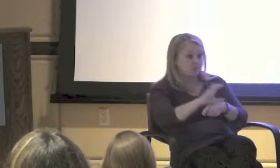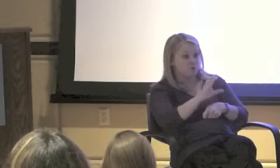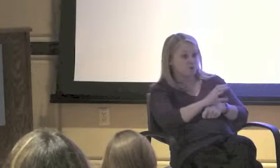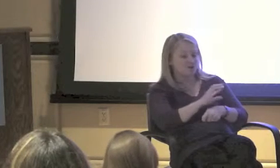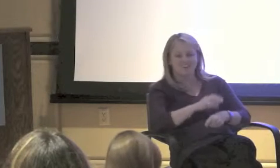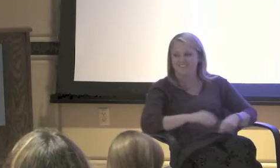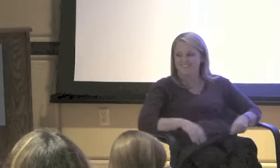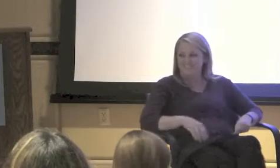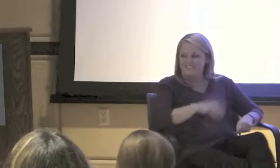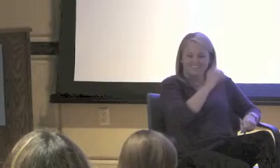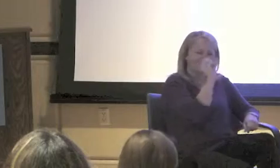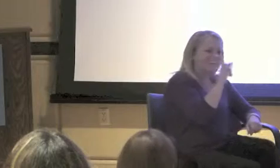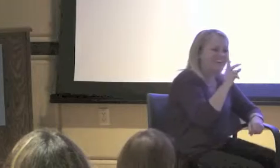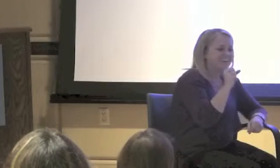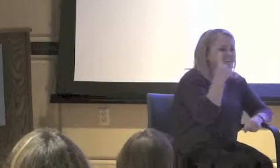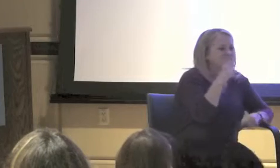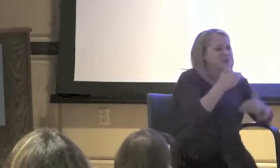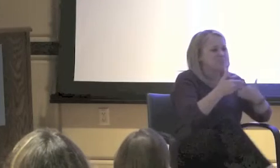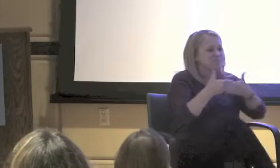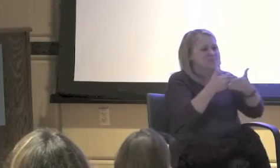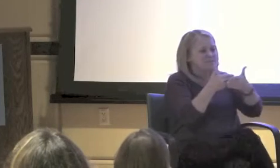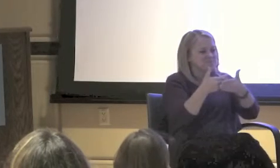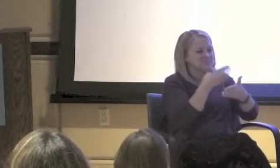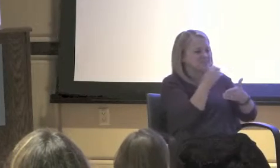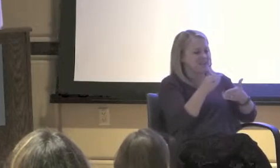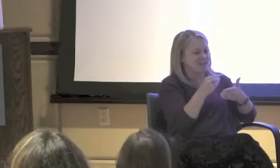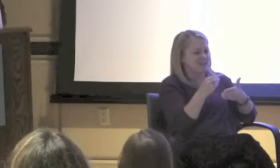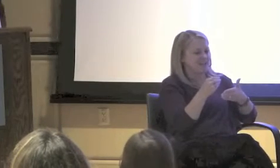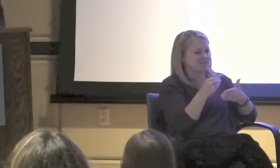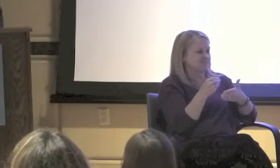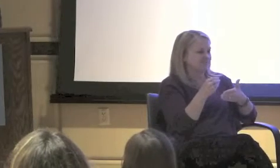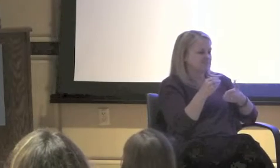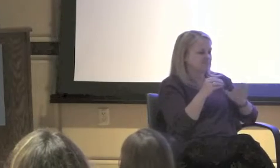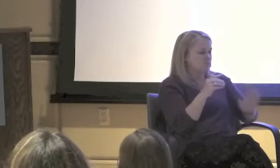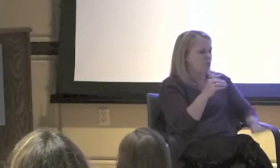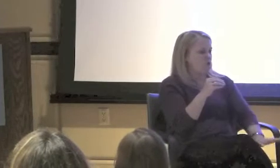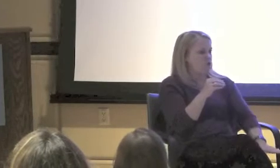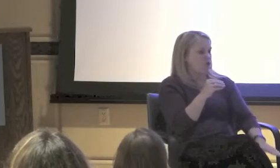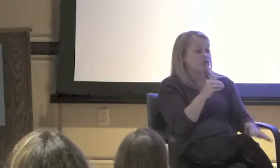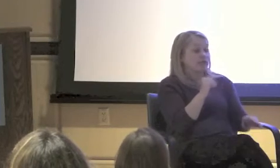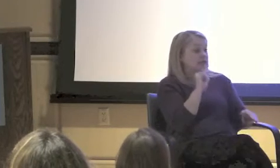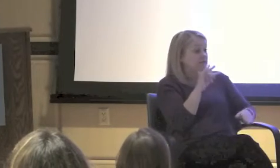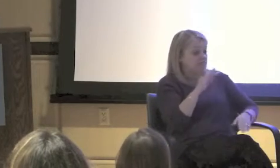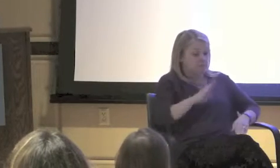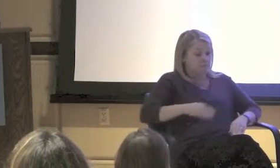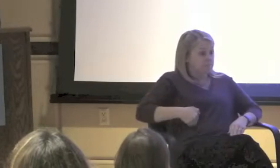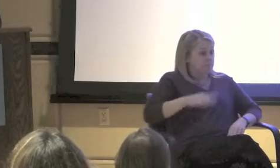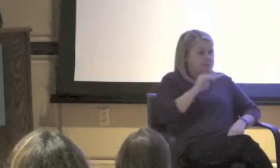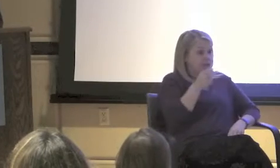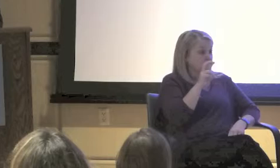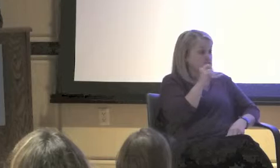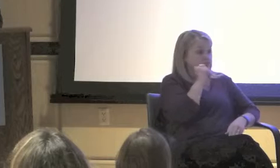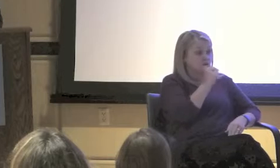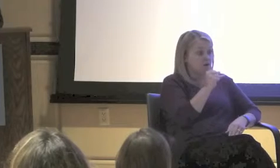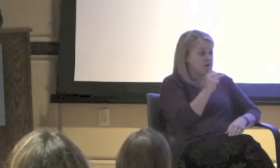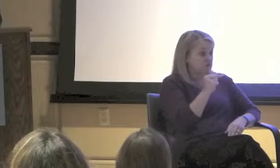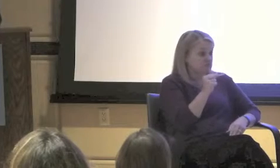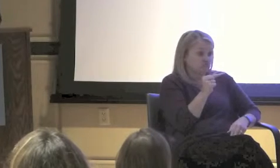So in the newborn and infant period, if we have a bladder that's not safe,